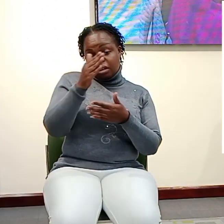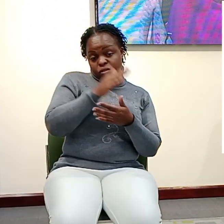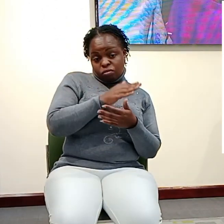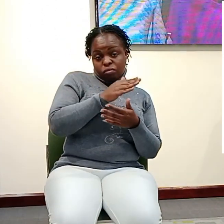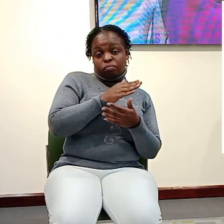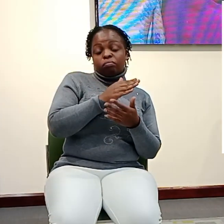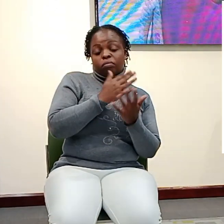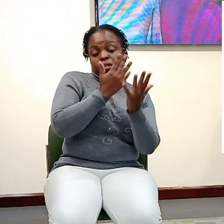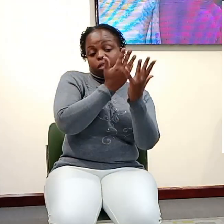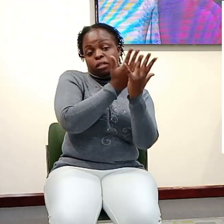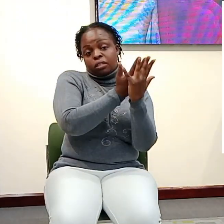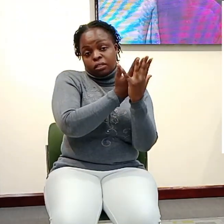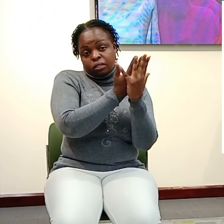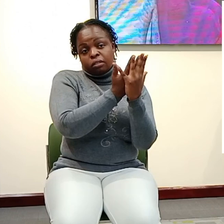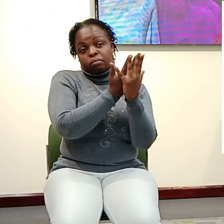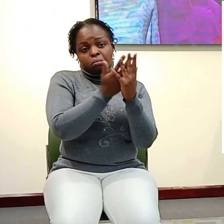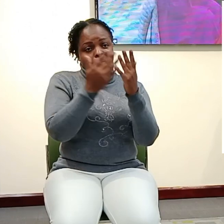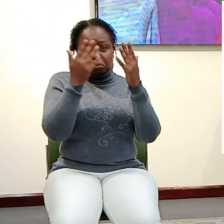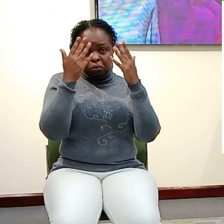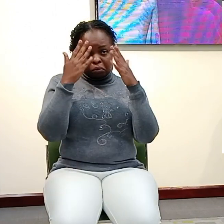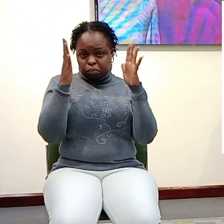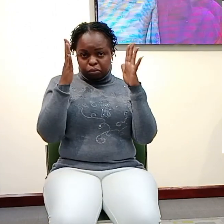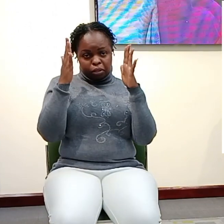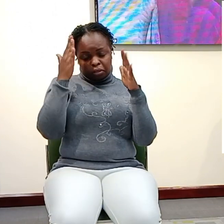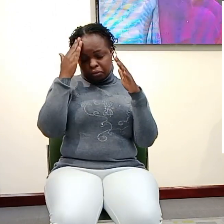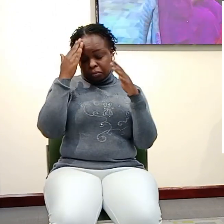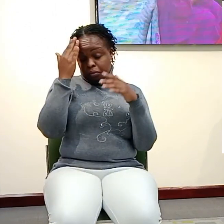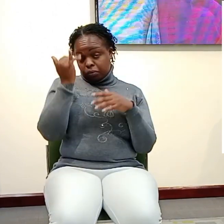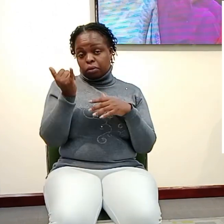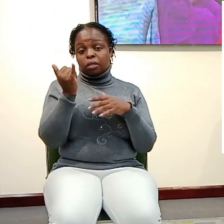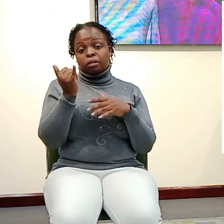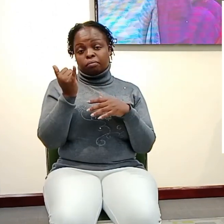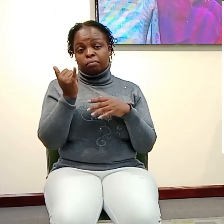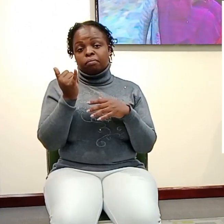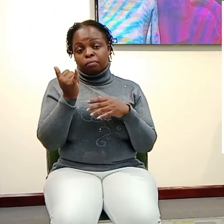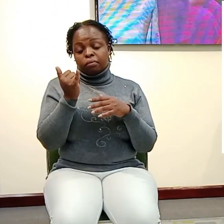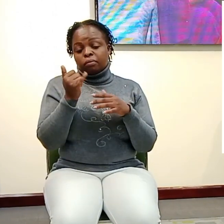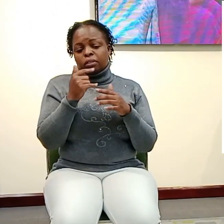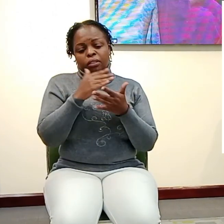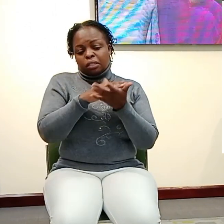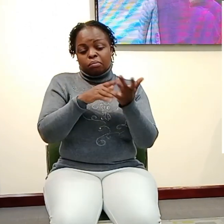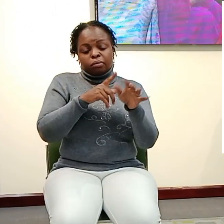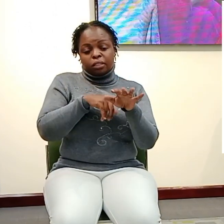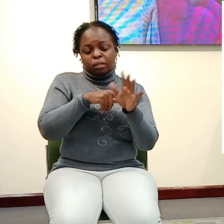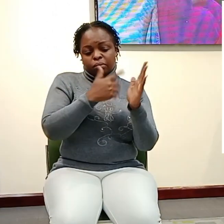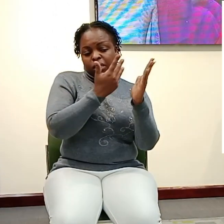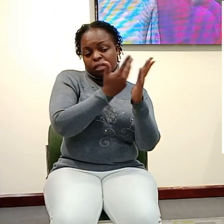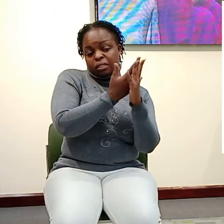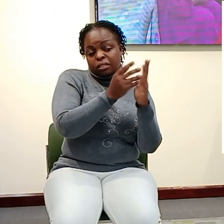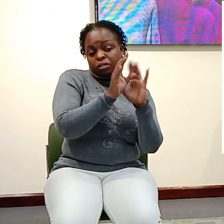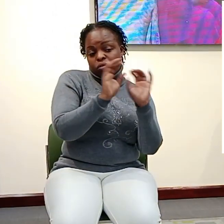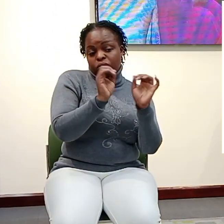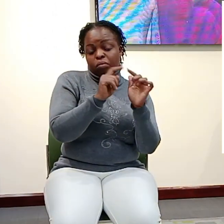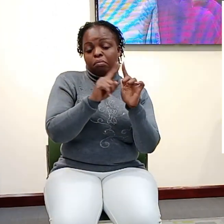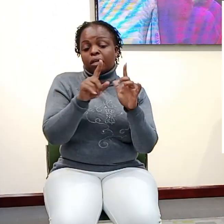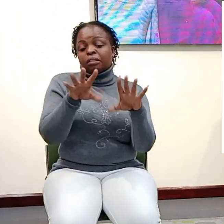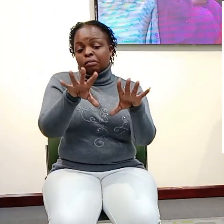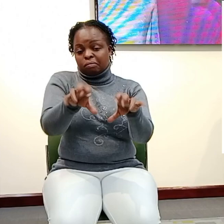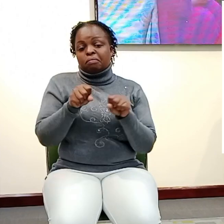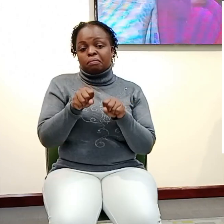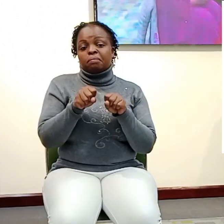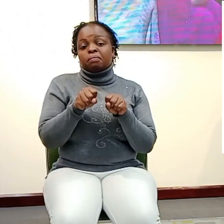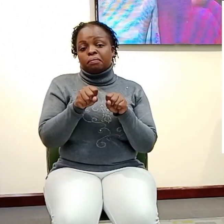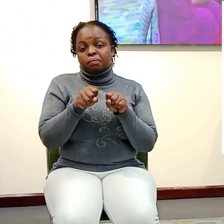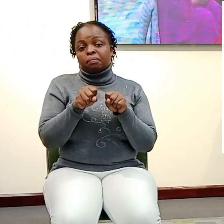arrested. Nobody knows exactly why. Sometimes they're not actually arrested, they're just abducted.